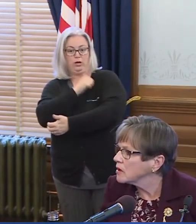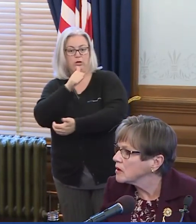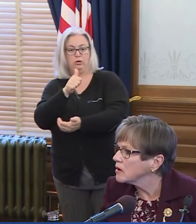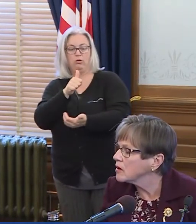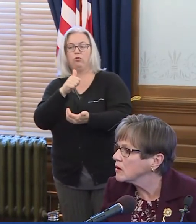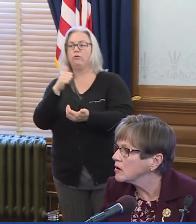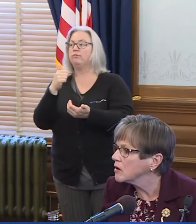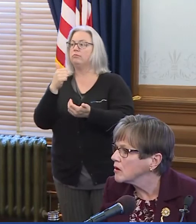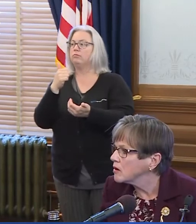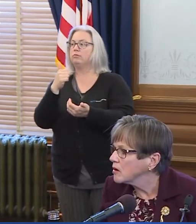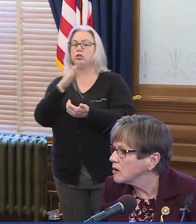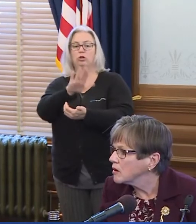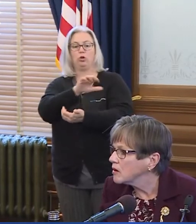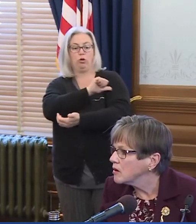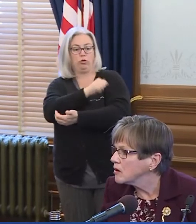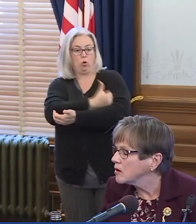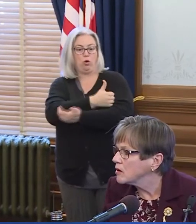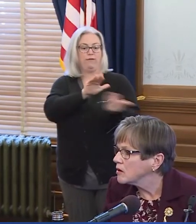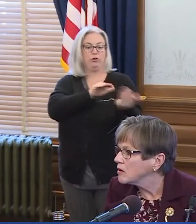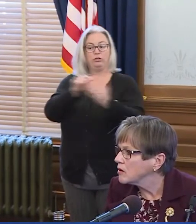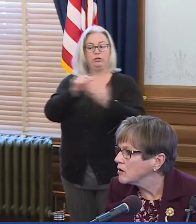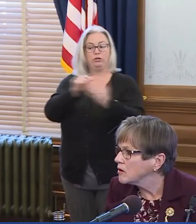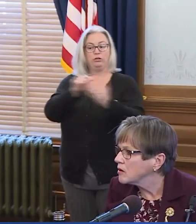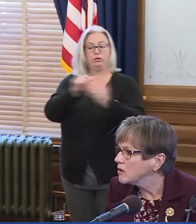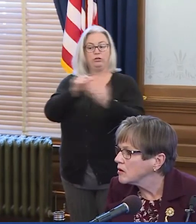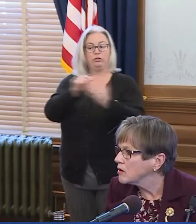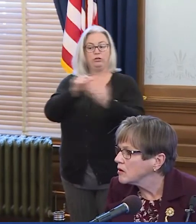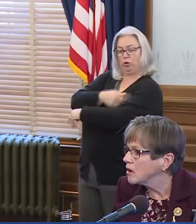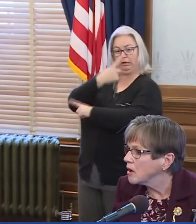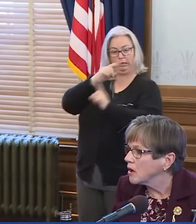terms of like where your authority is versus the legislature's authority,